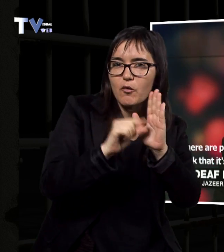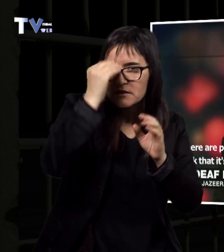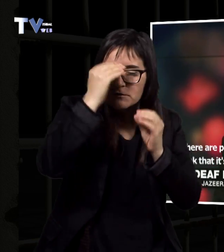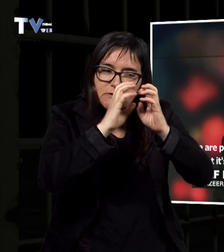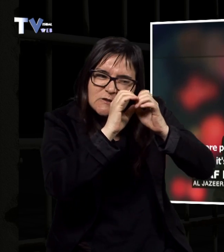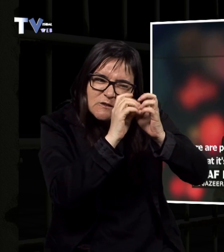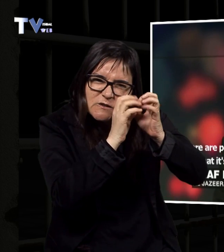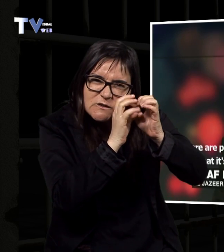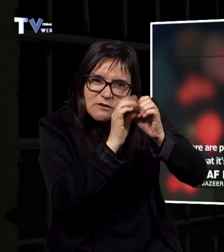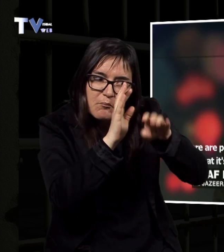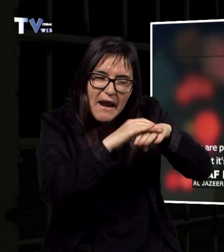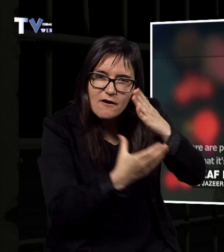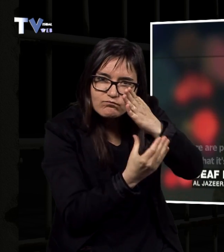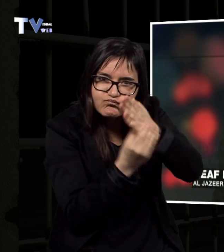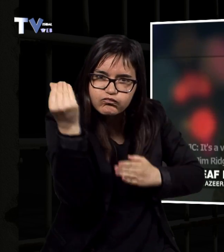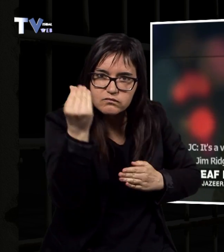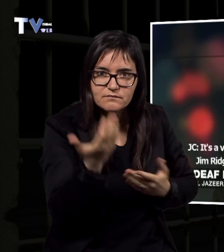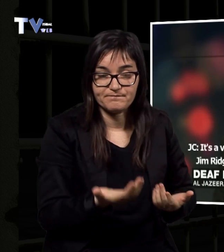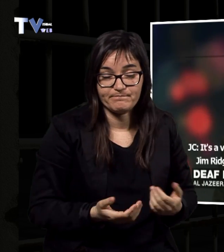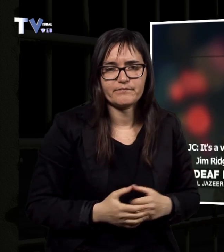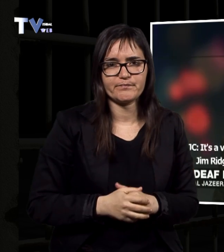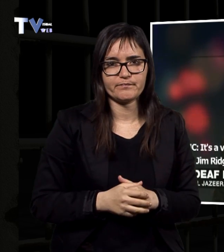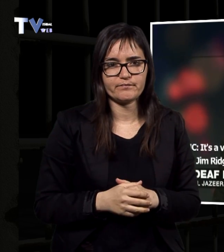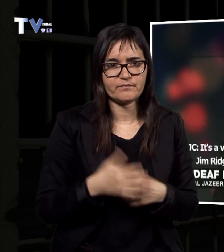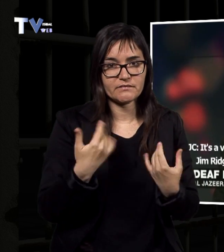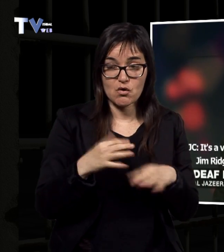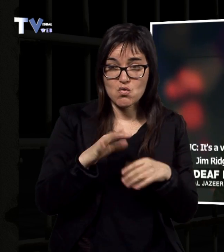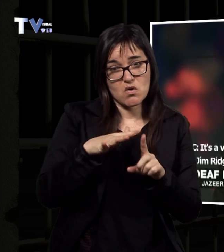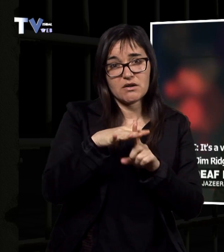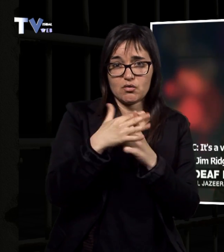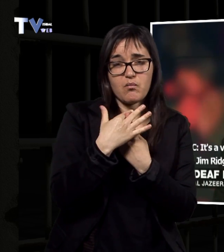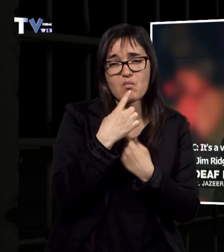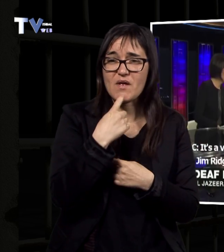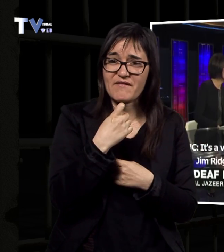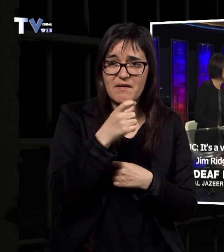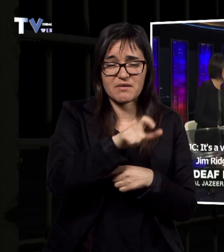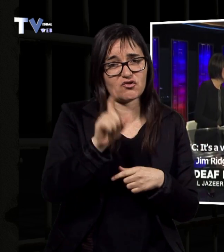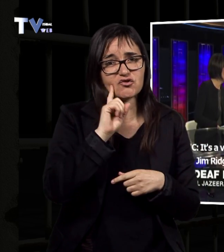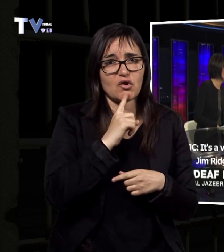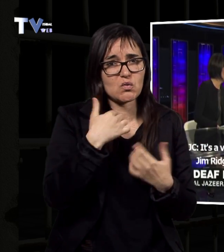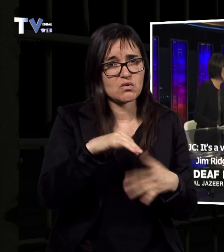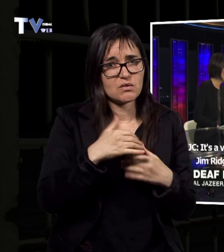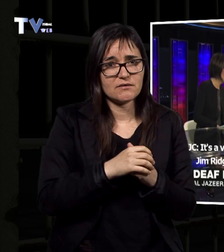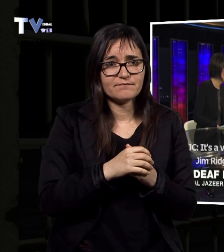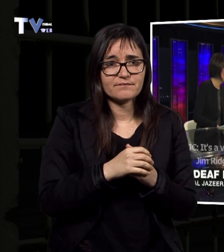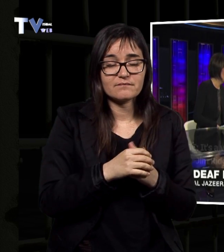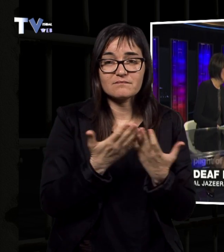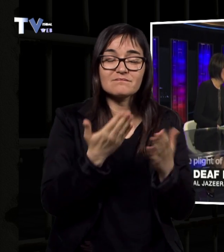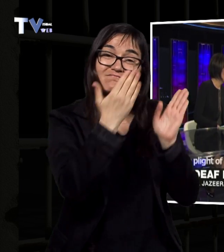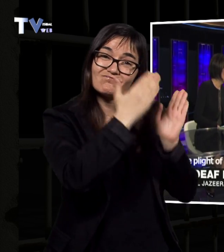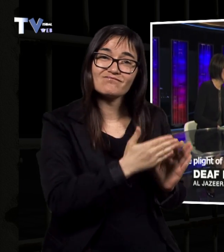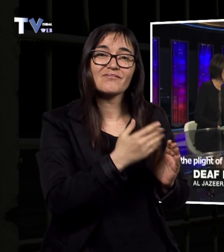think that it's a code and that they're plotting an escape. It's a very difficult situation for all of them, I'm sure. Jim